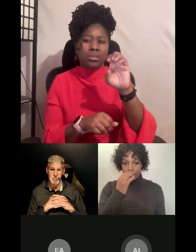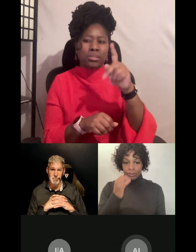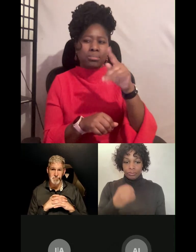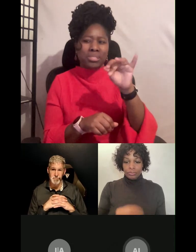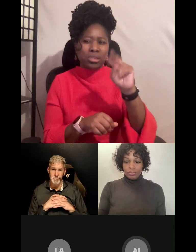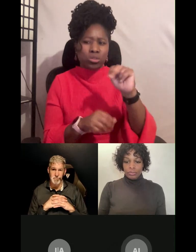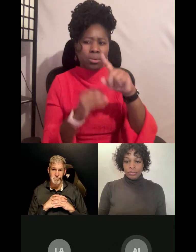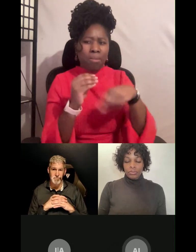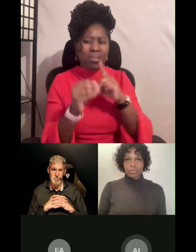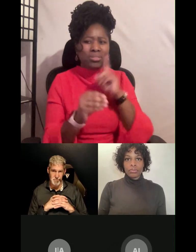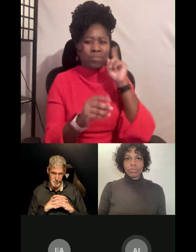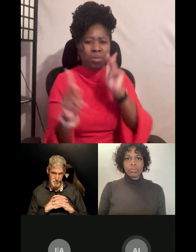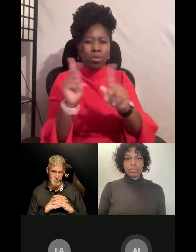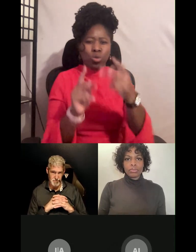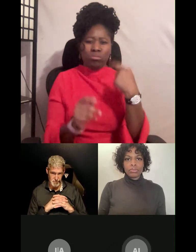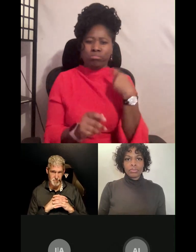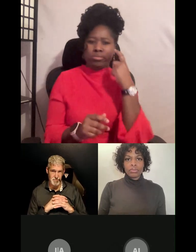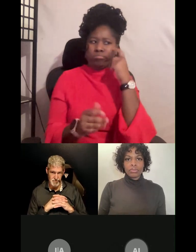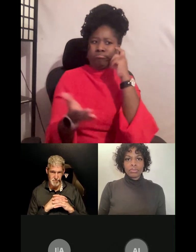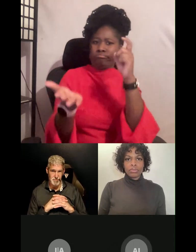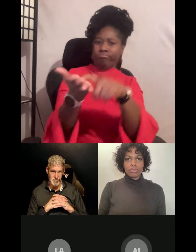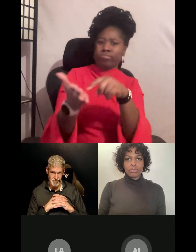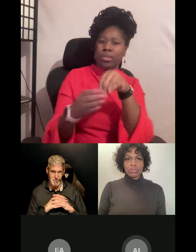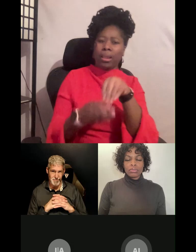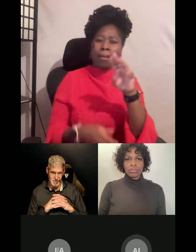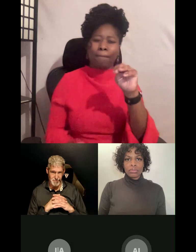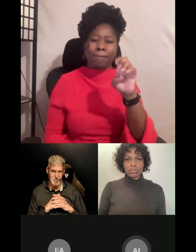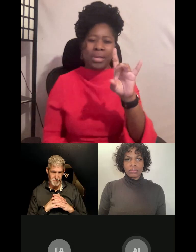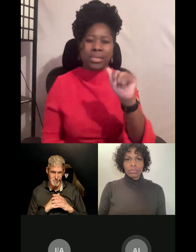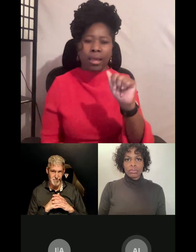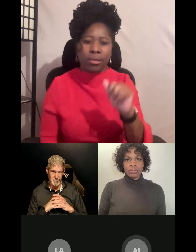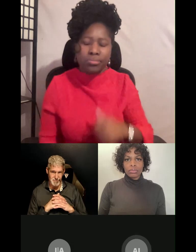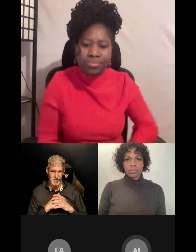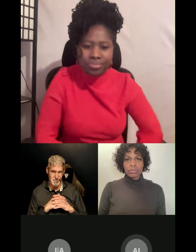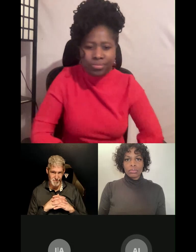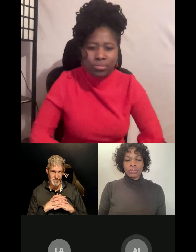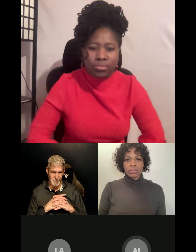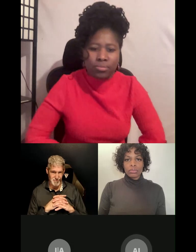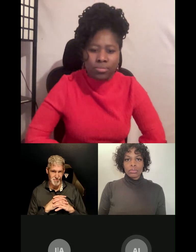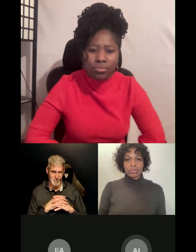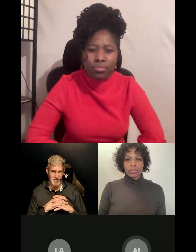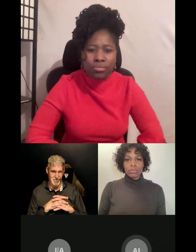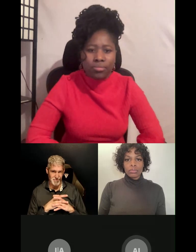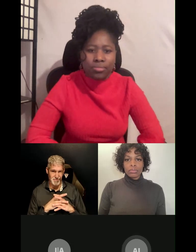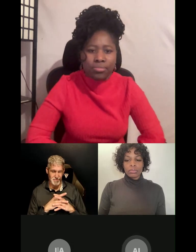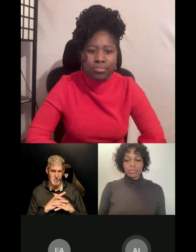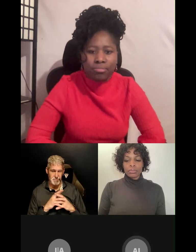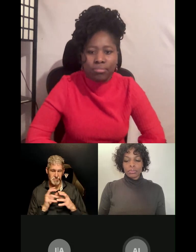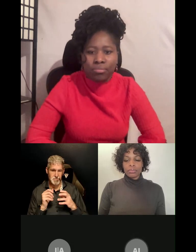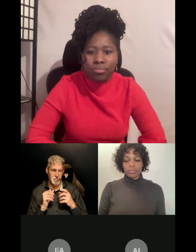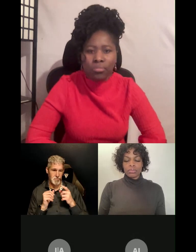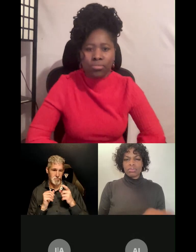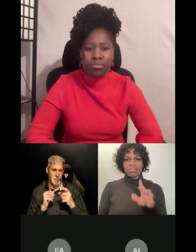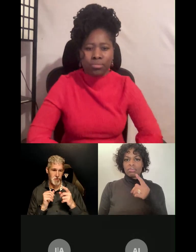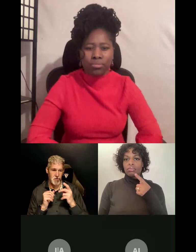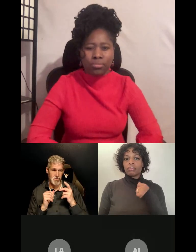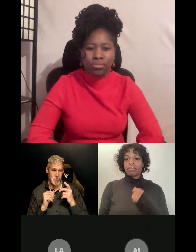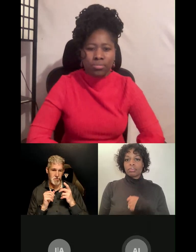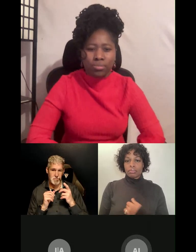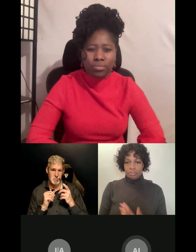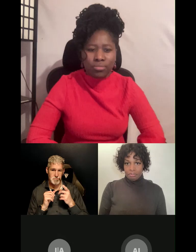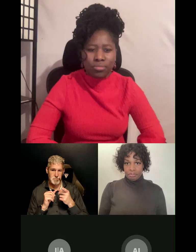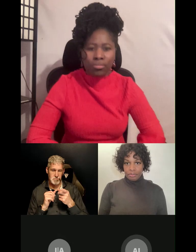So I'm curious about what kind of stereotypes do you typically see when you notice deaf people in the